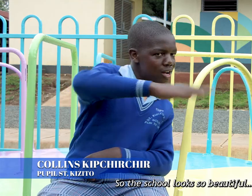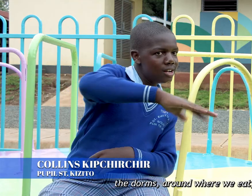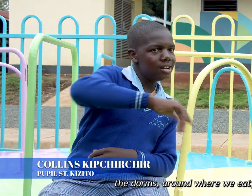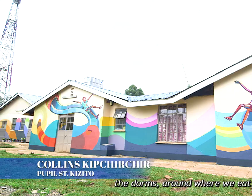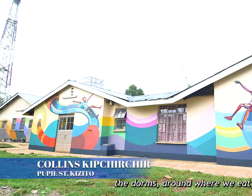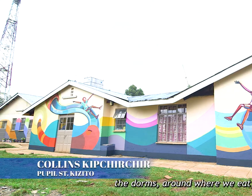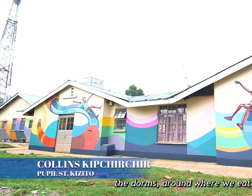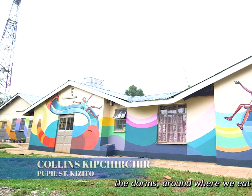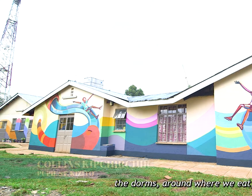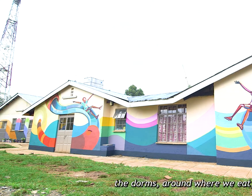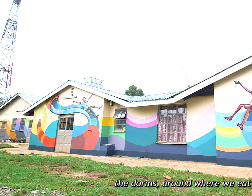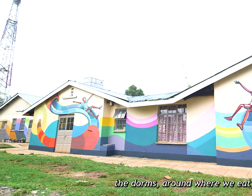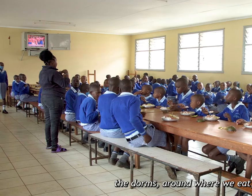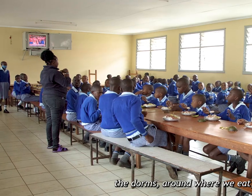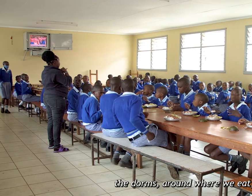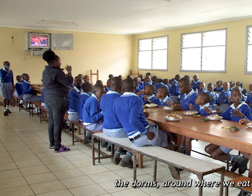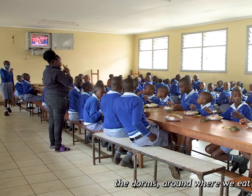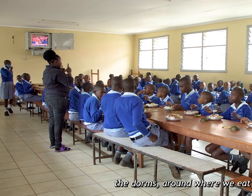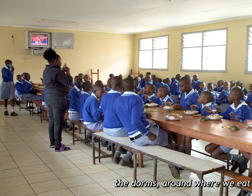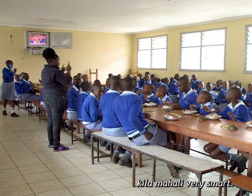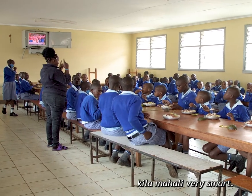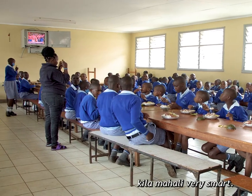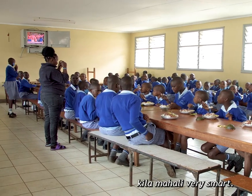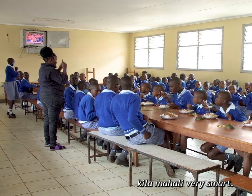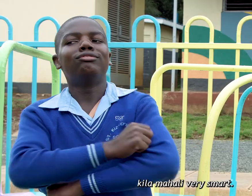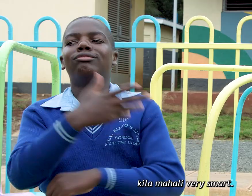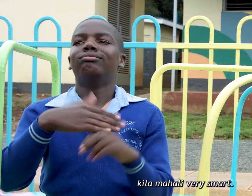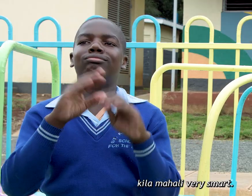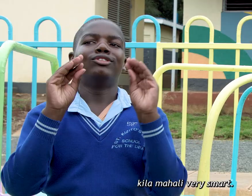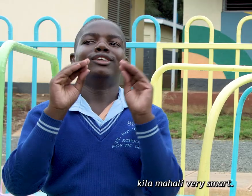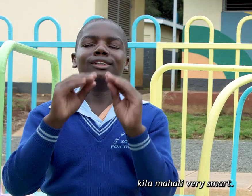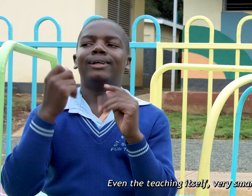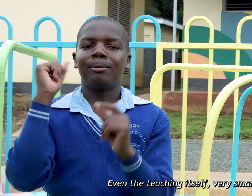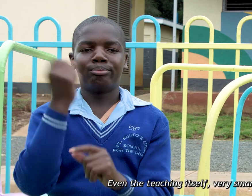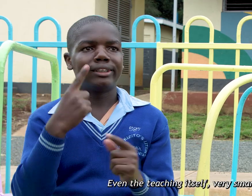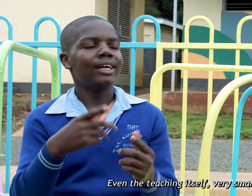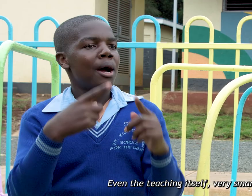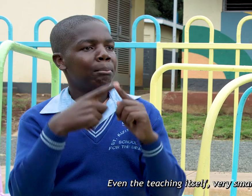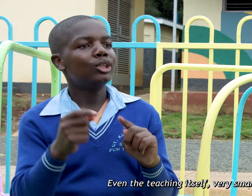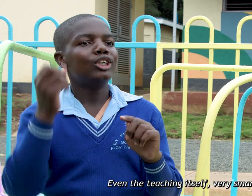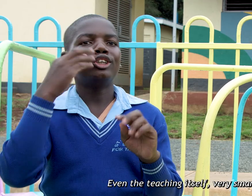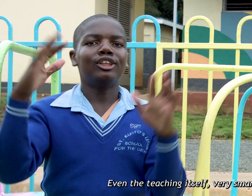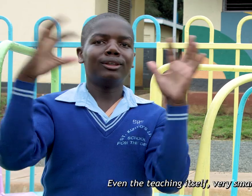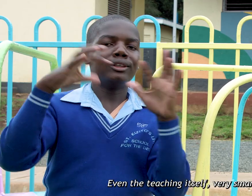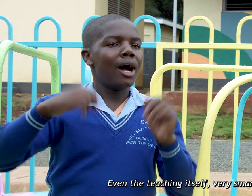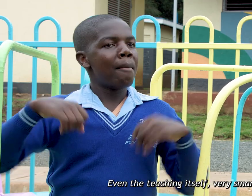The dorms, around where we eat, Kilimanjaro is very smart. Yeah, even the teaching itself is very smart.